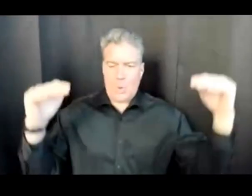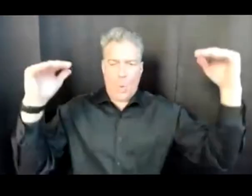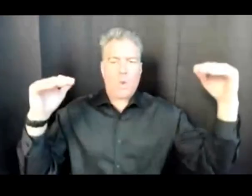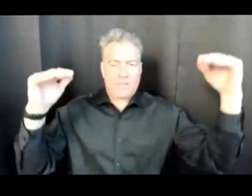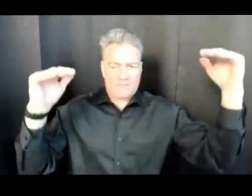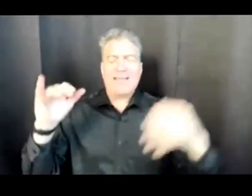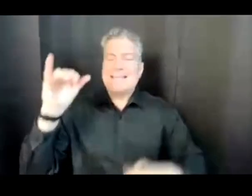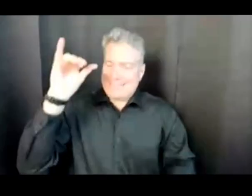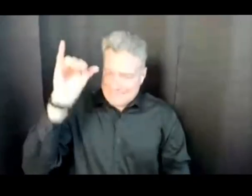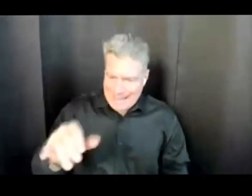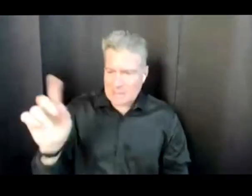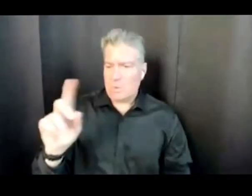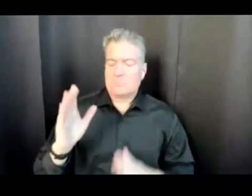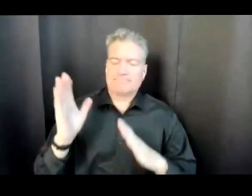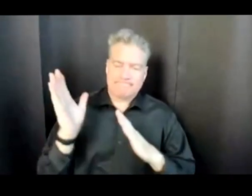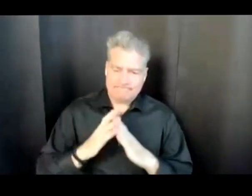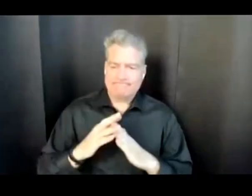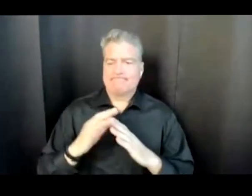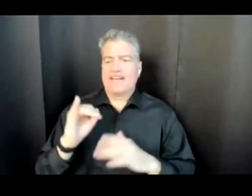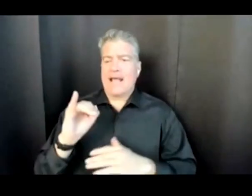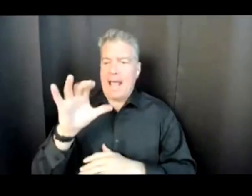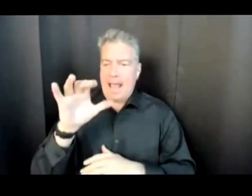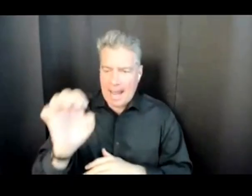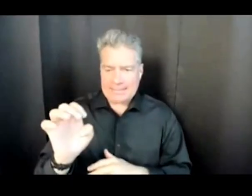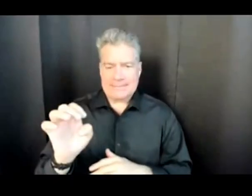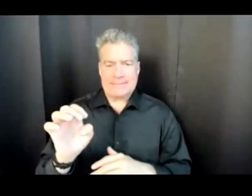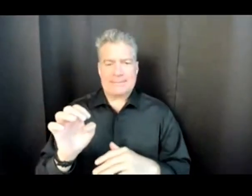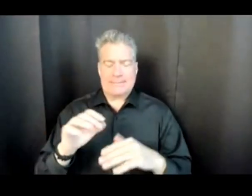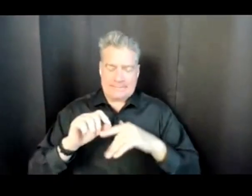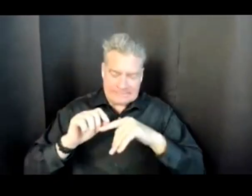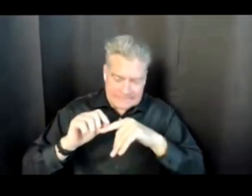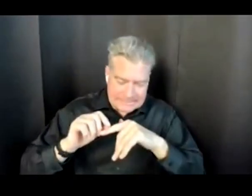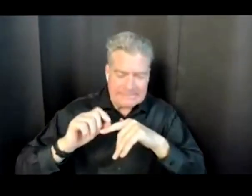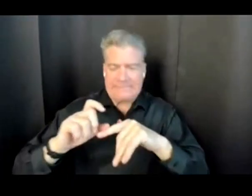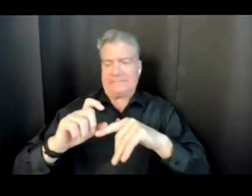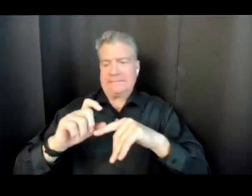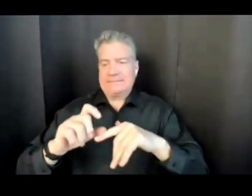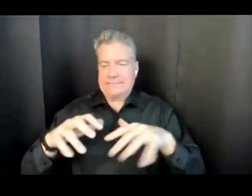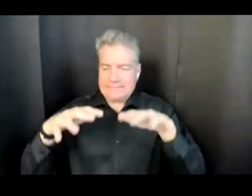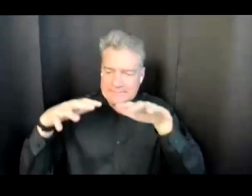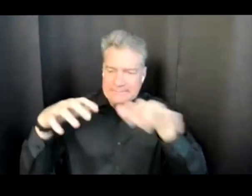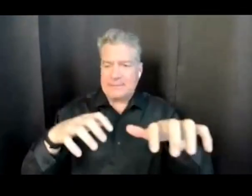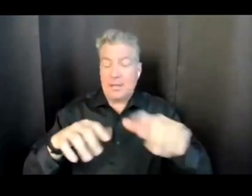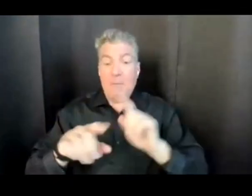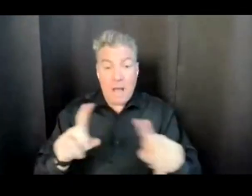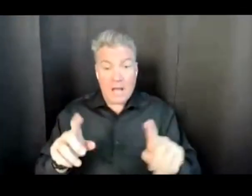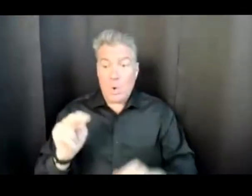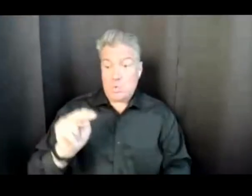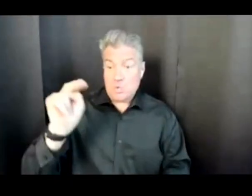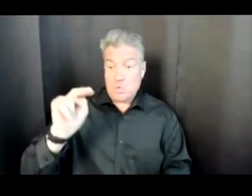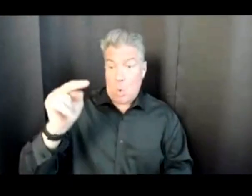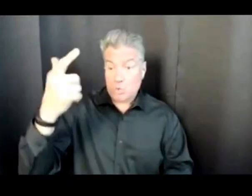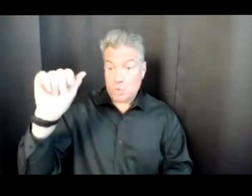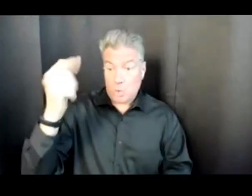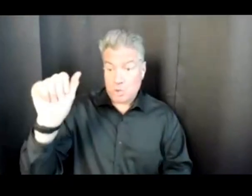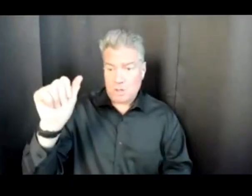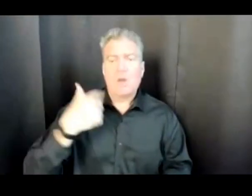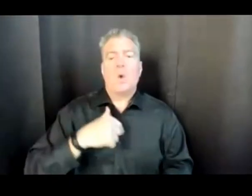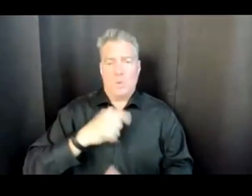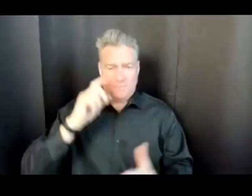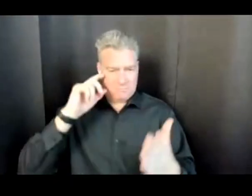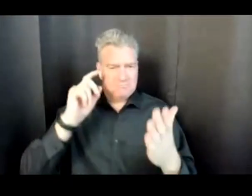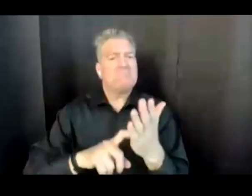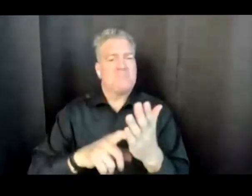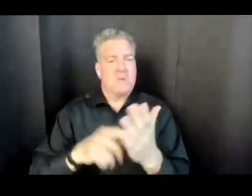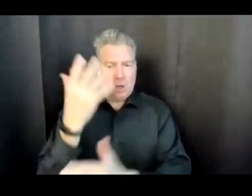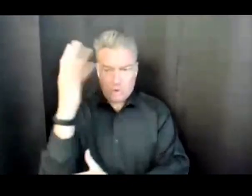accumulations. However, because it's windy all over North Georgia, we are seeing trees and power lines come down sporadically